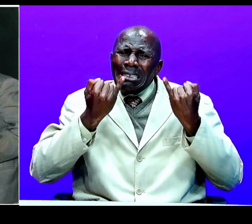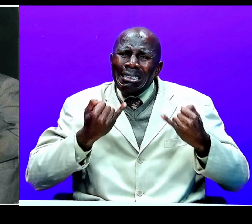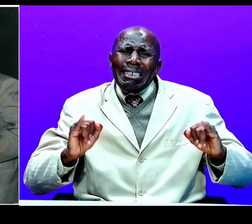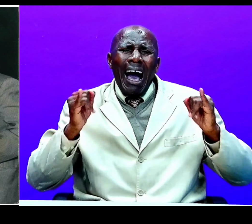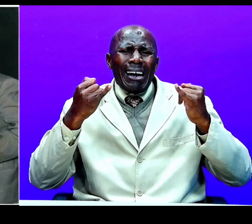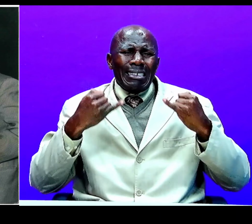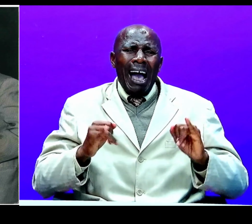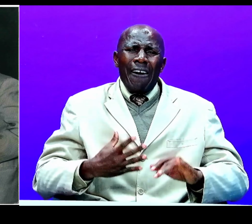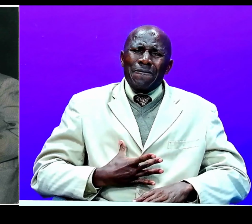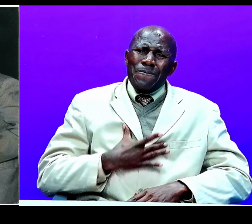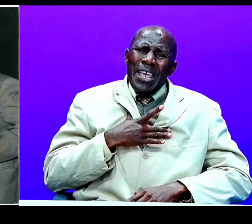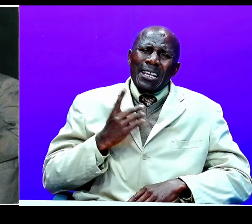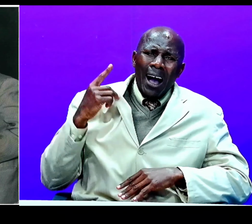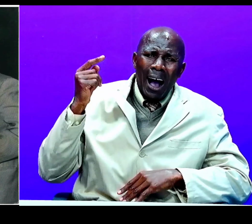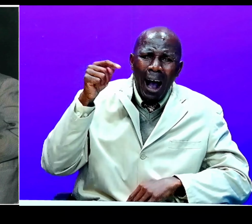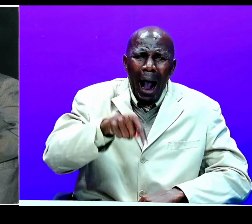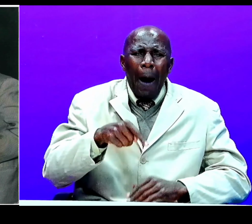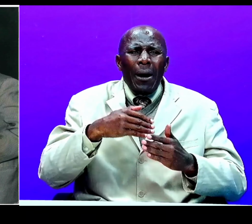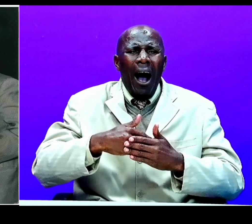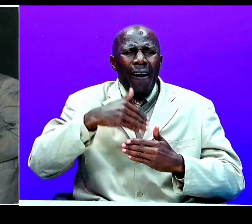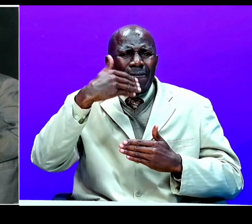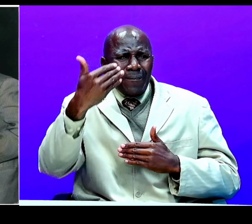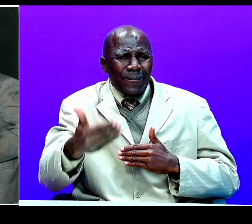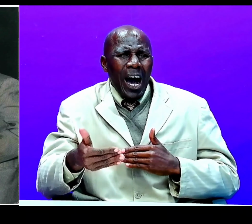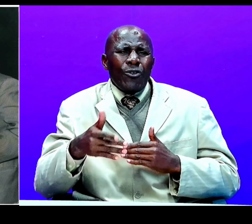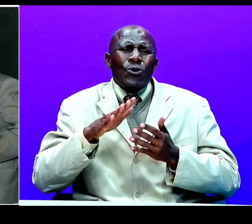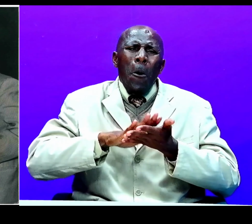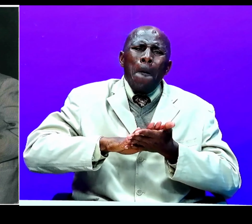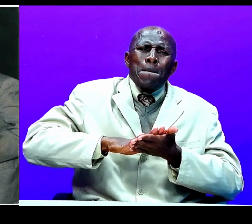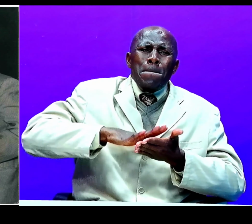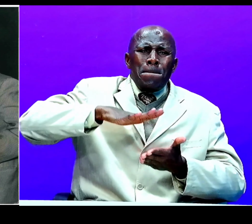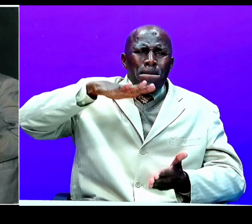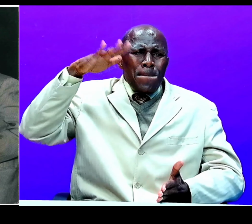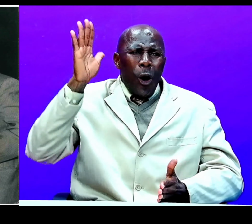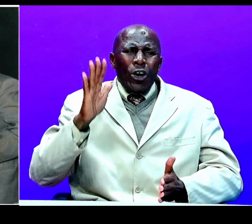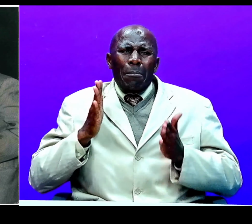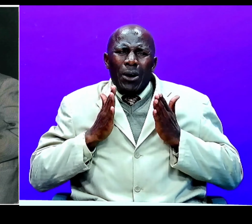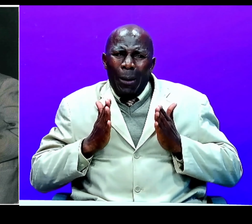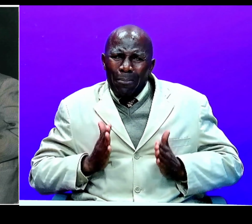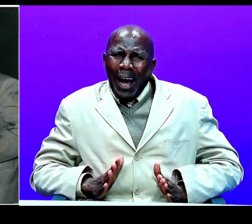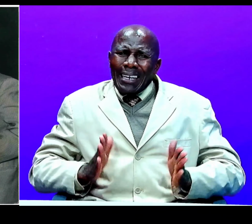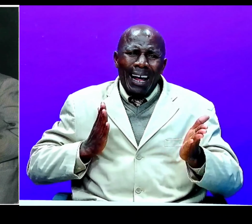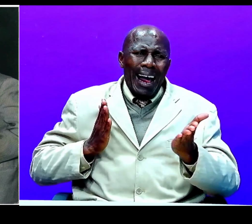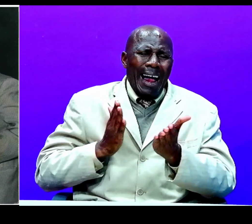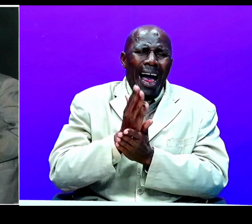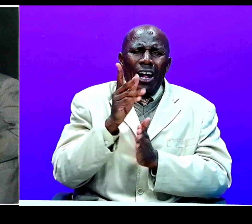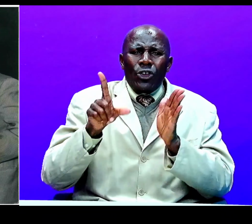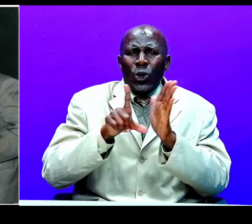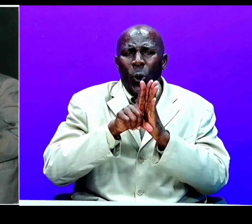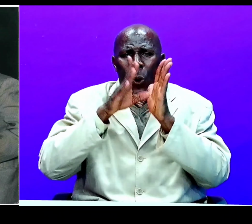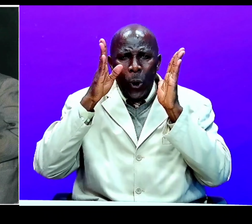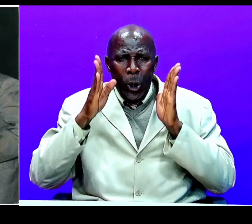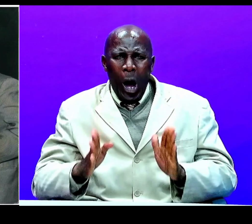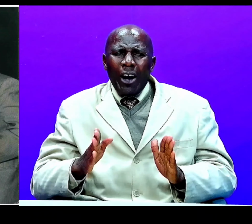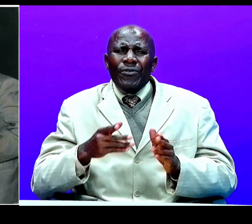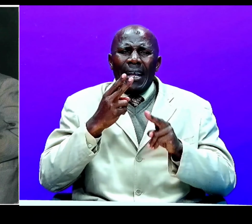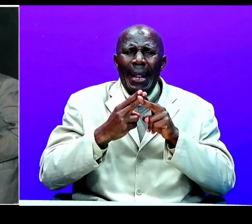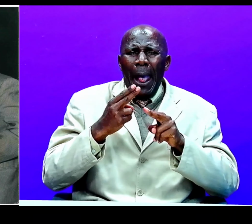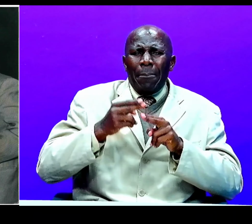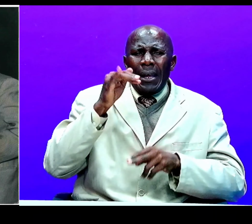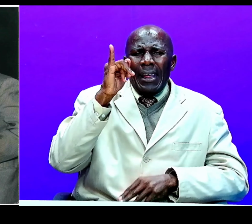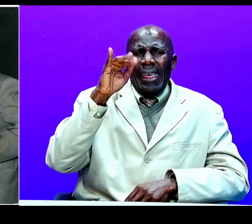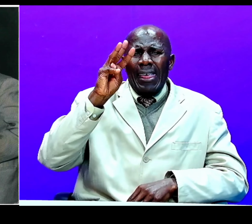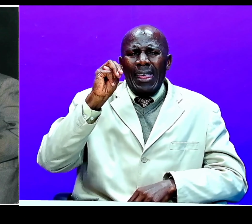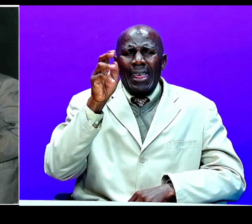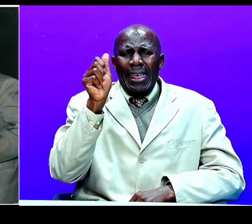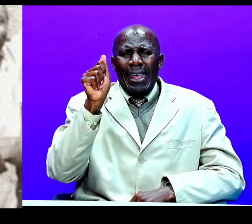after, more human rights lawyers, Gitobu Imanyara and Gibson Kamau Kuria, were